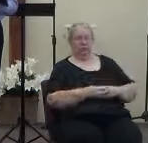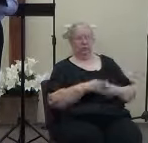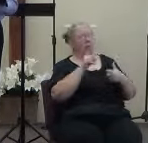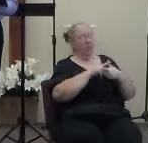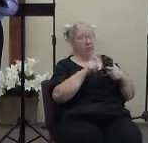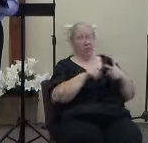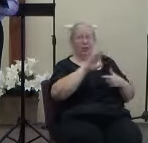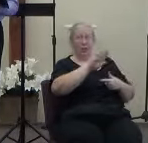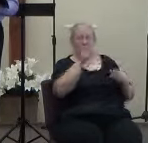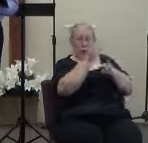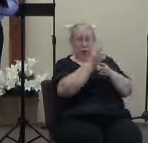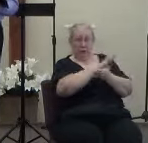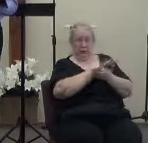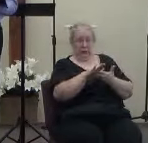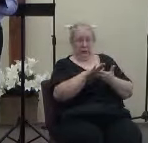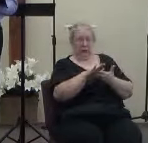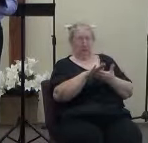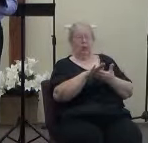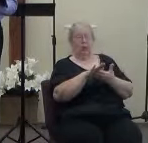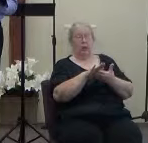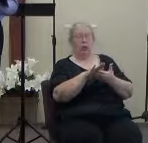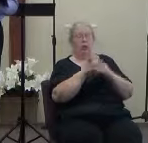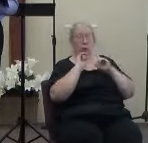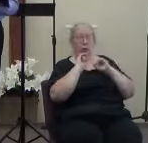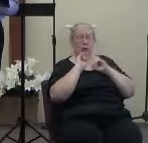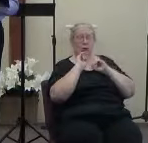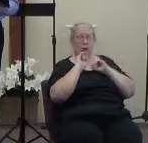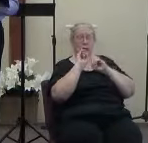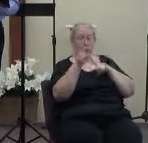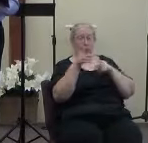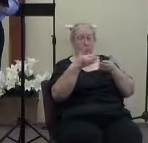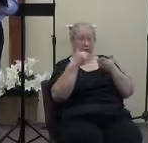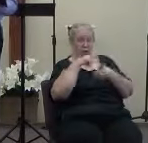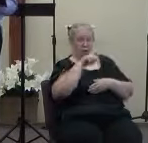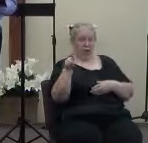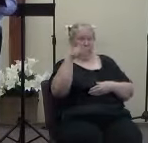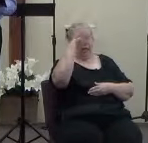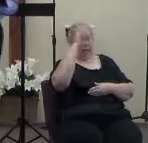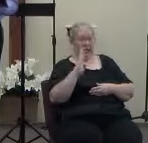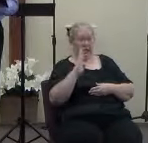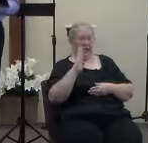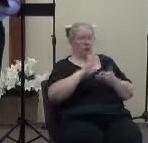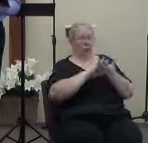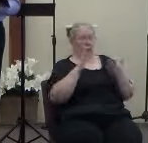Then your righteousness will go before you, and the glory of the Lord will be your rear guard.